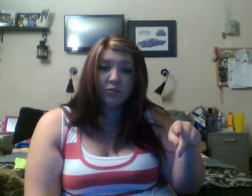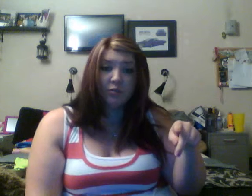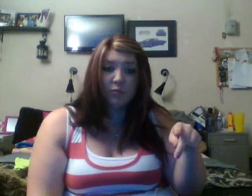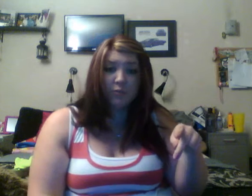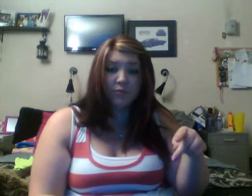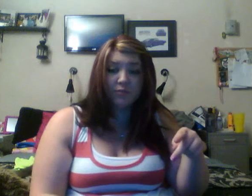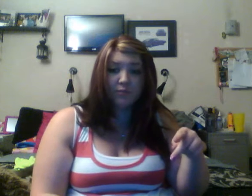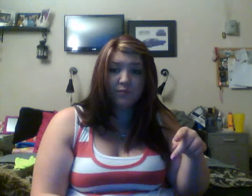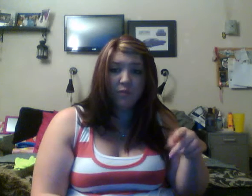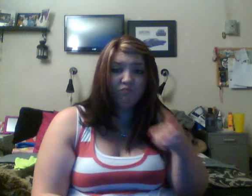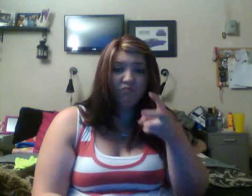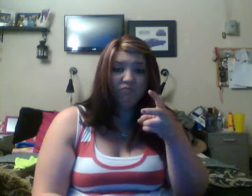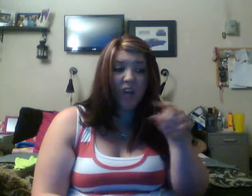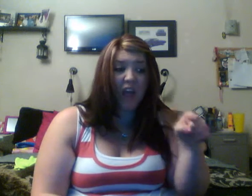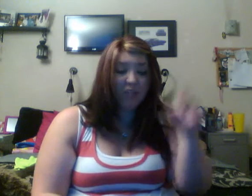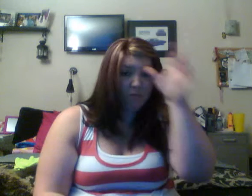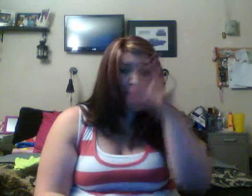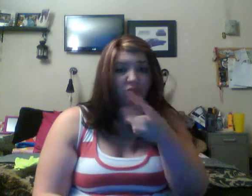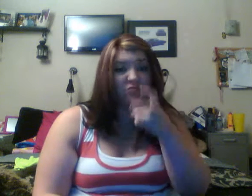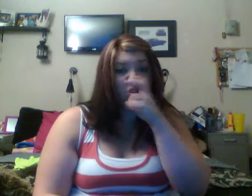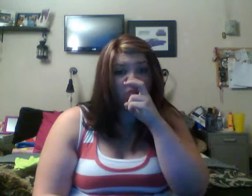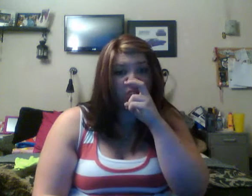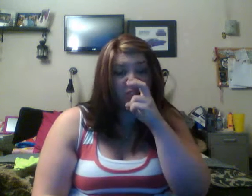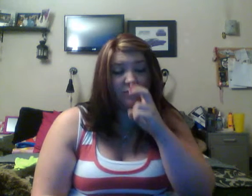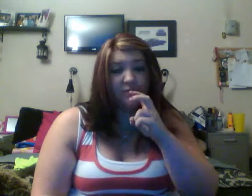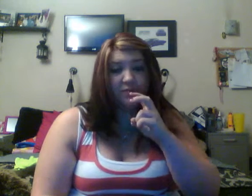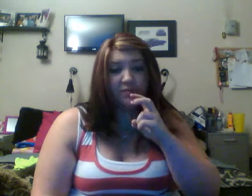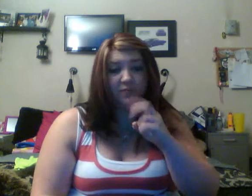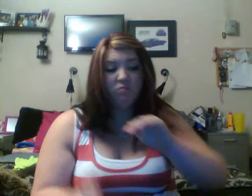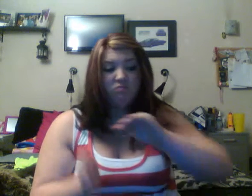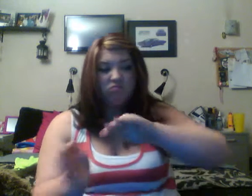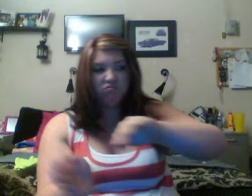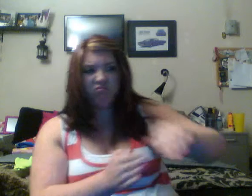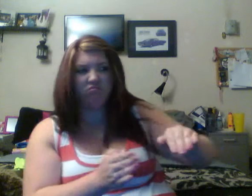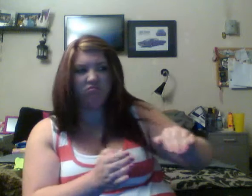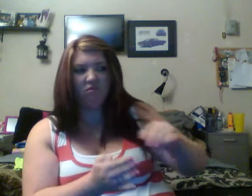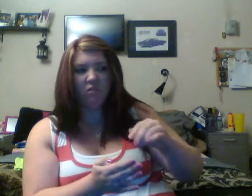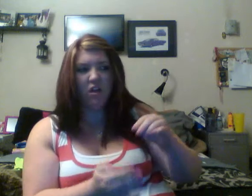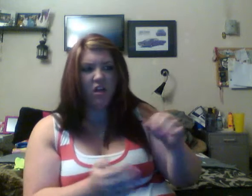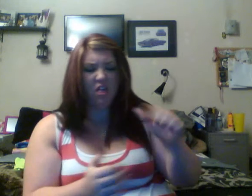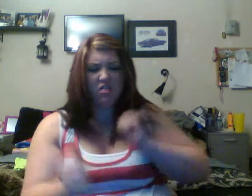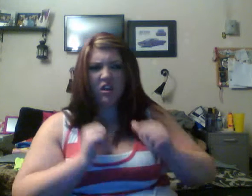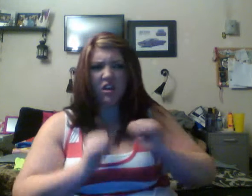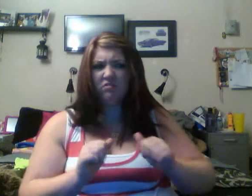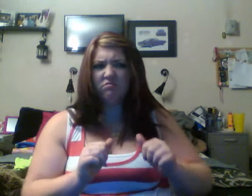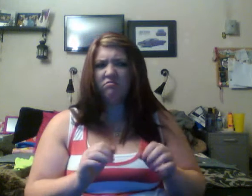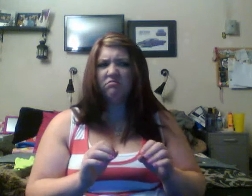they signed him off forever. But for the first 12 years of his life, he had the world in his hands. It was a